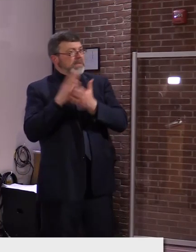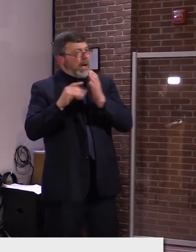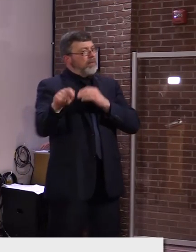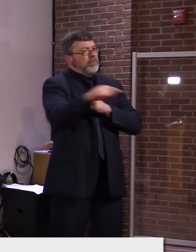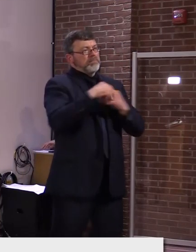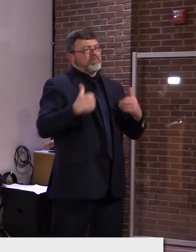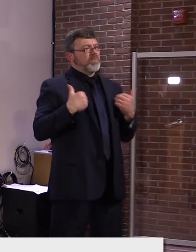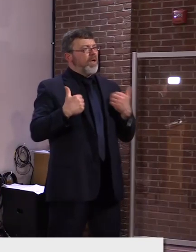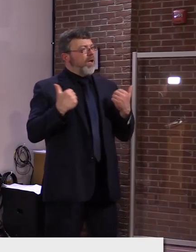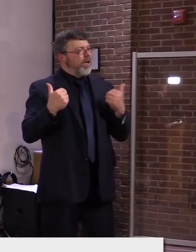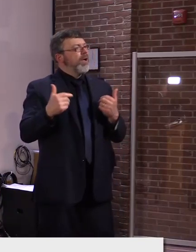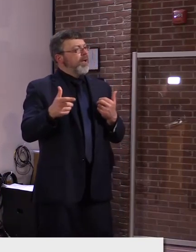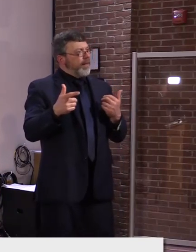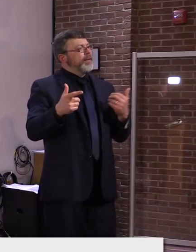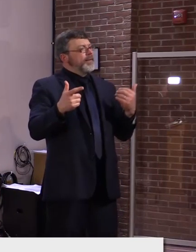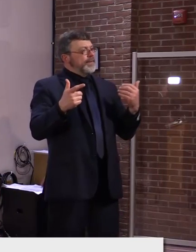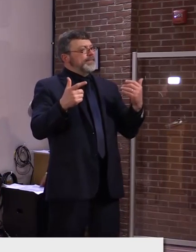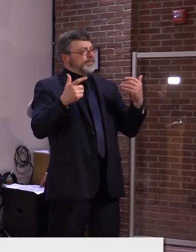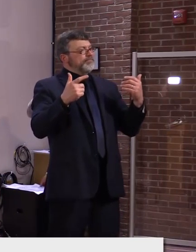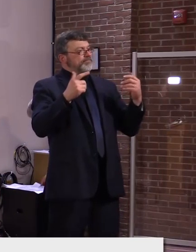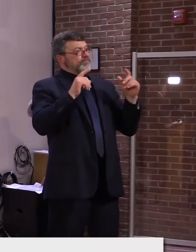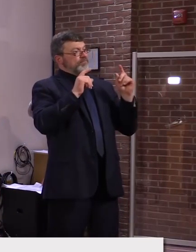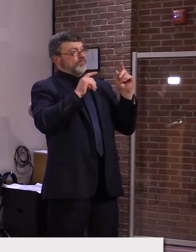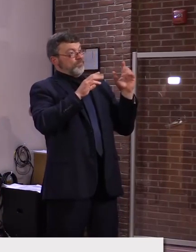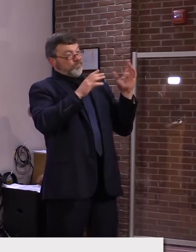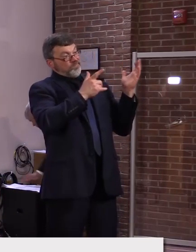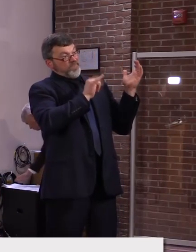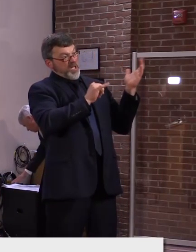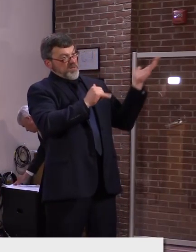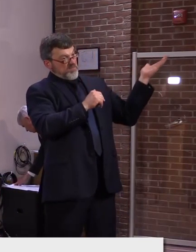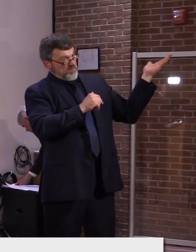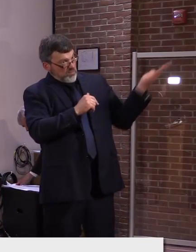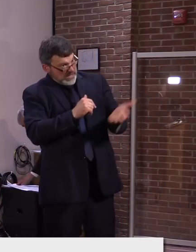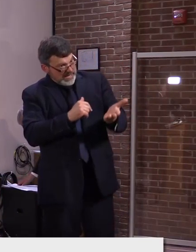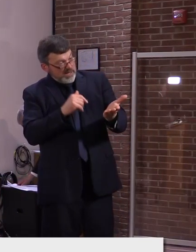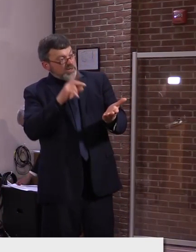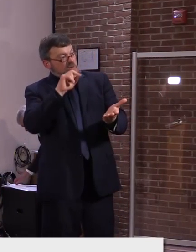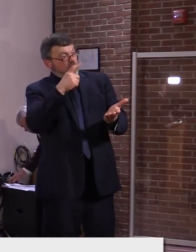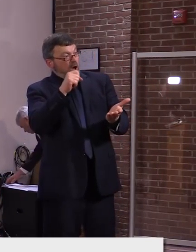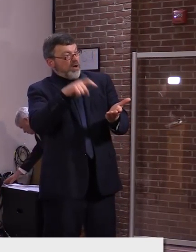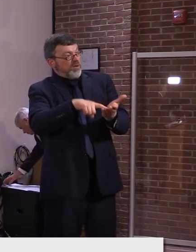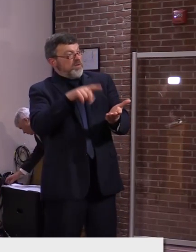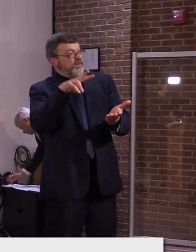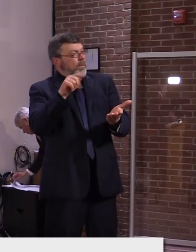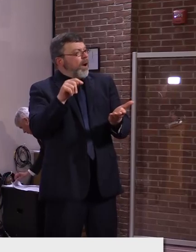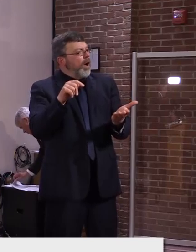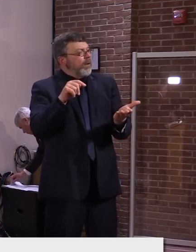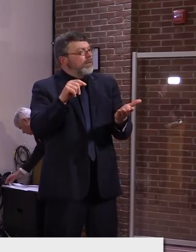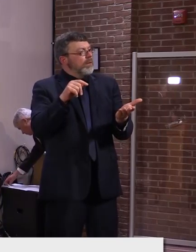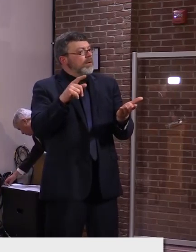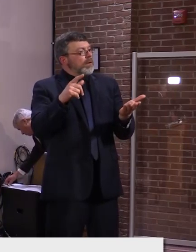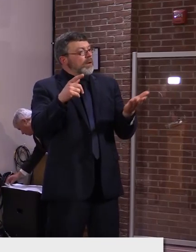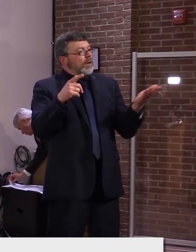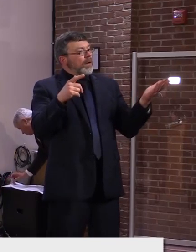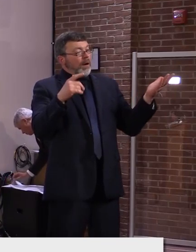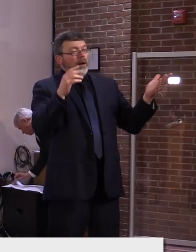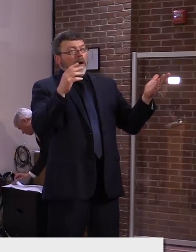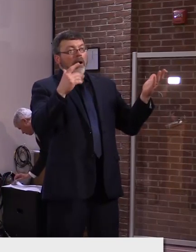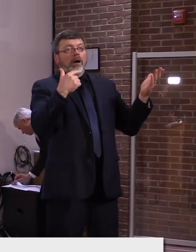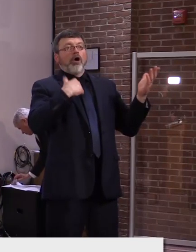trafficking illegal substances, drugs, and so forth, to take on that role at a maybe 18,